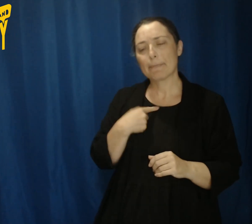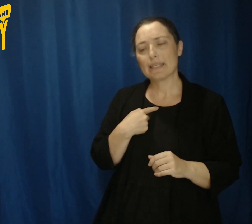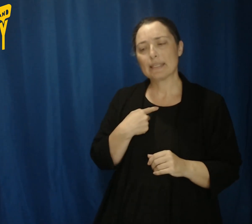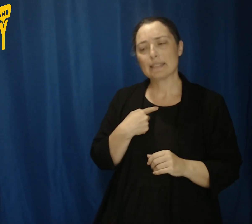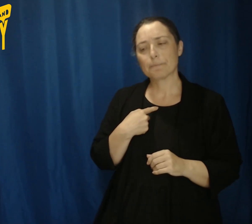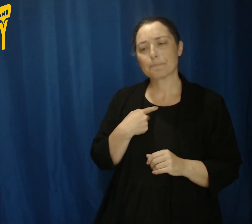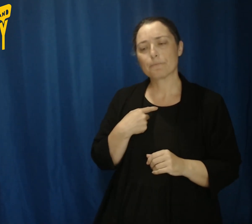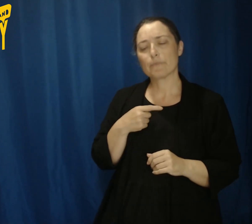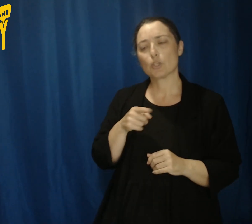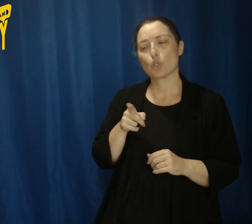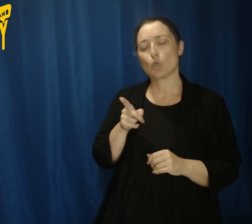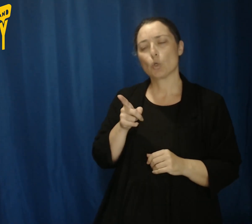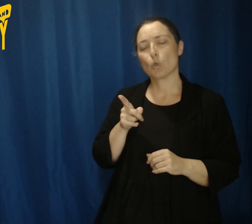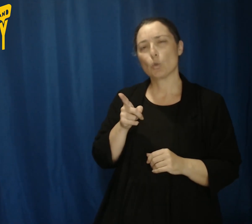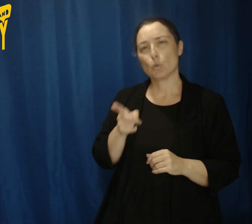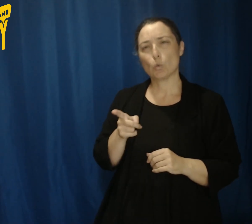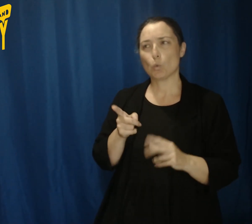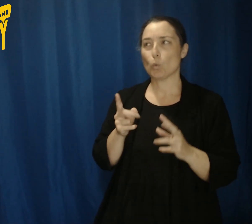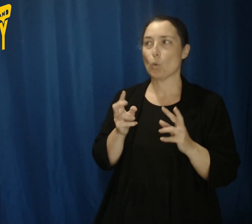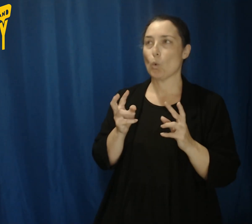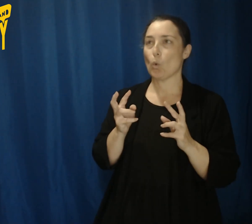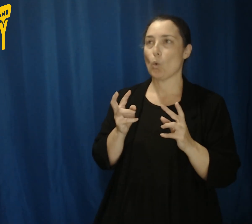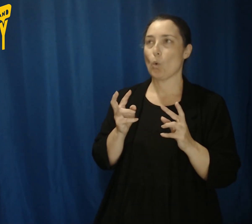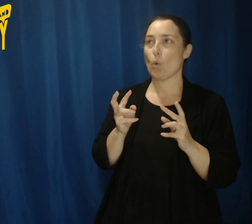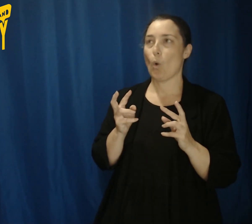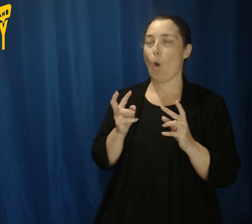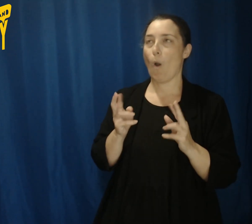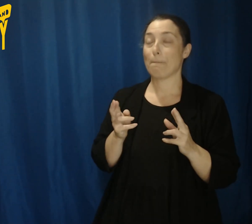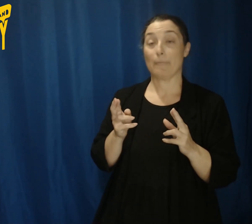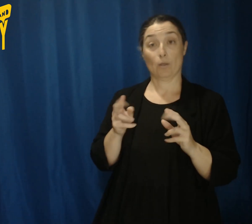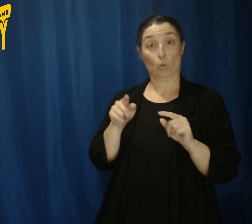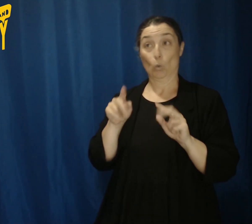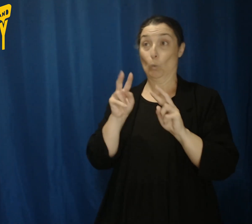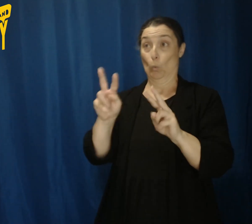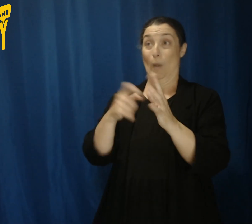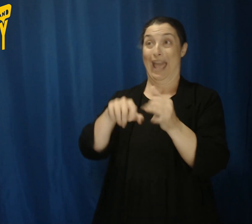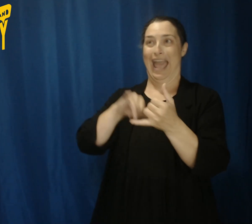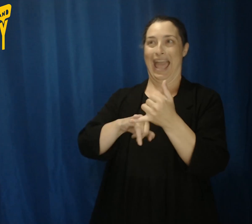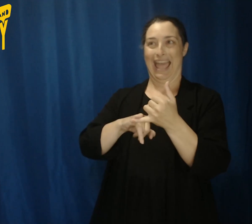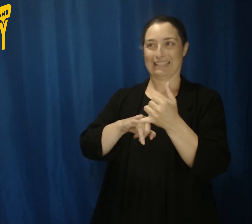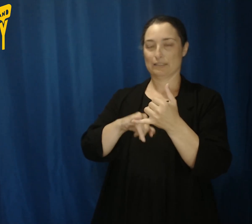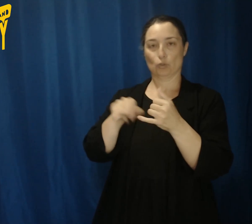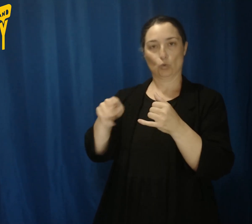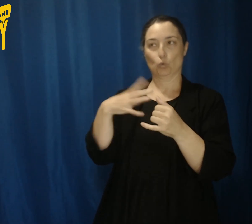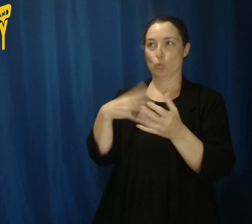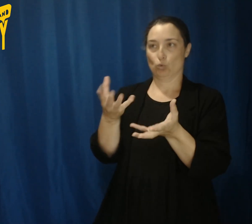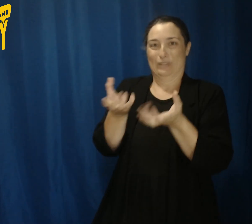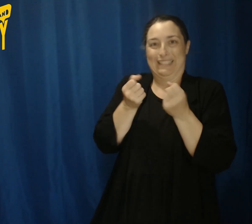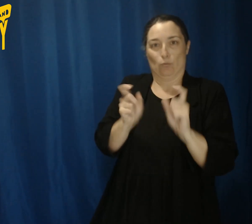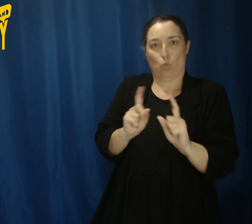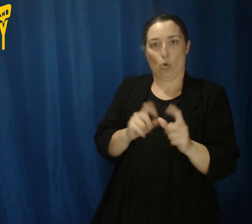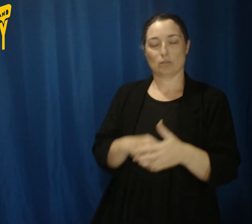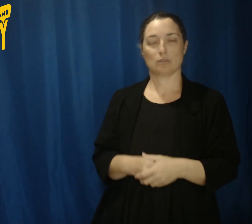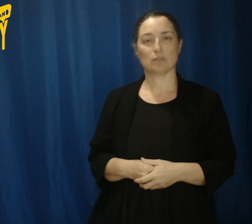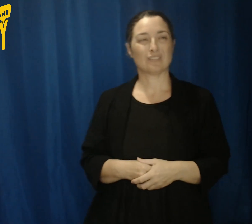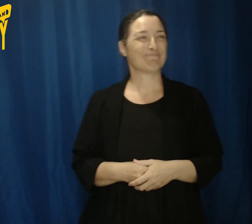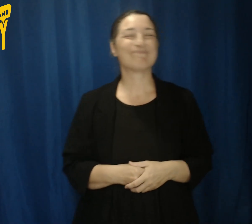you hope to get from a piece of art? I don't like to be bored, because I actually